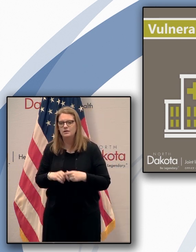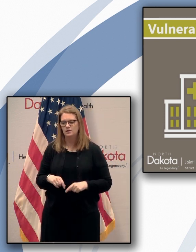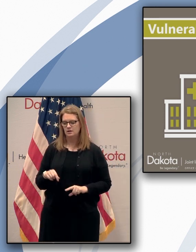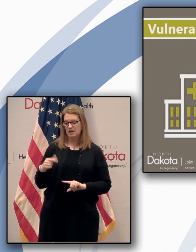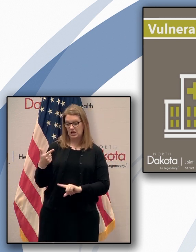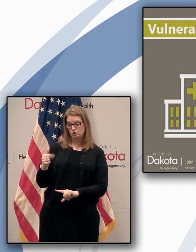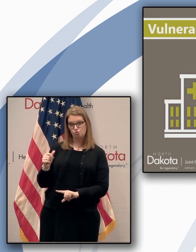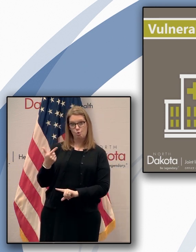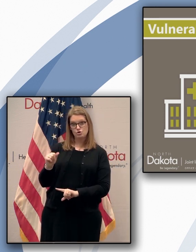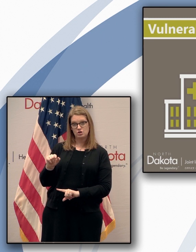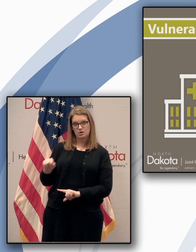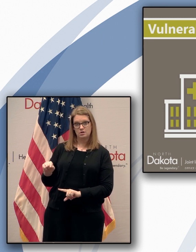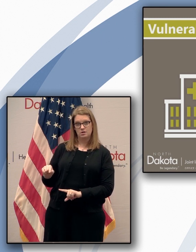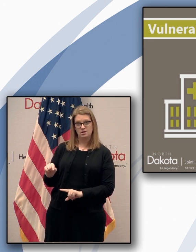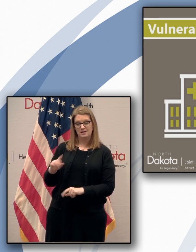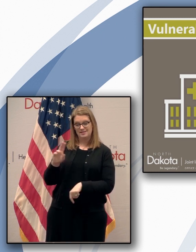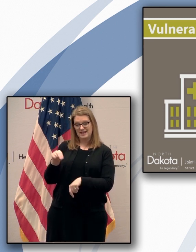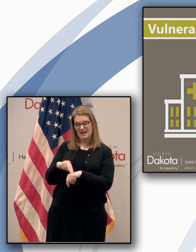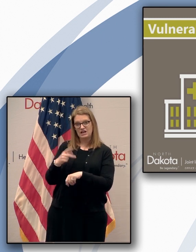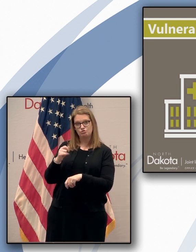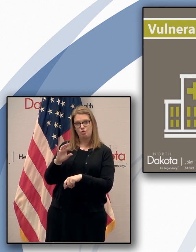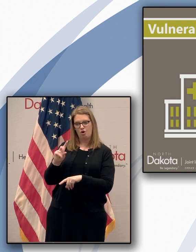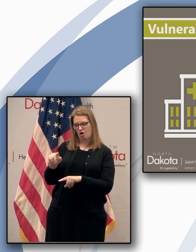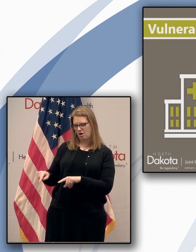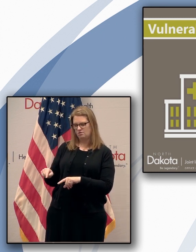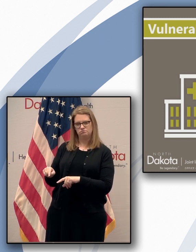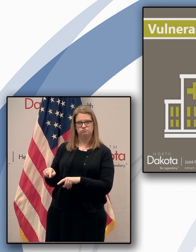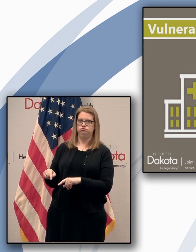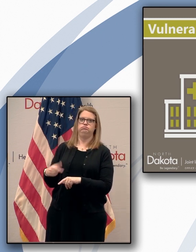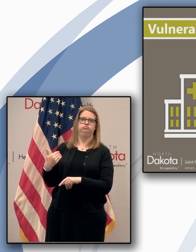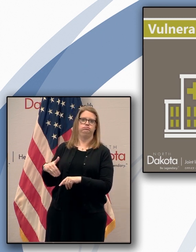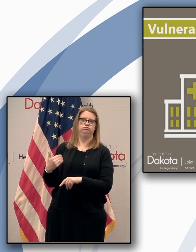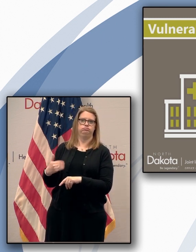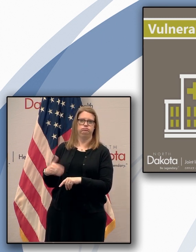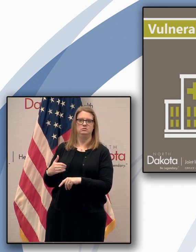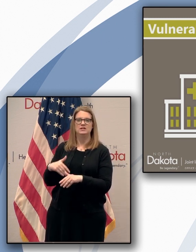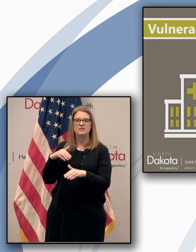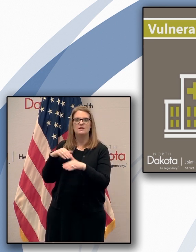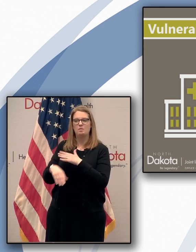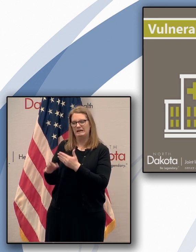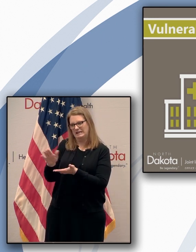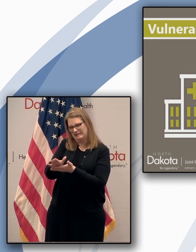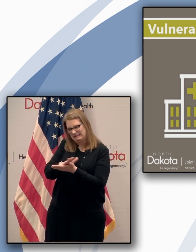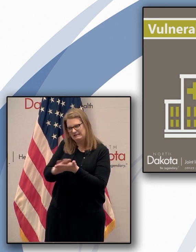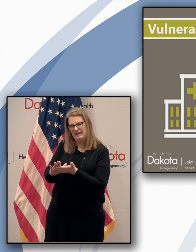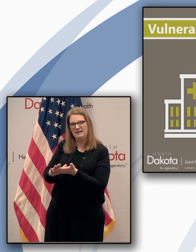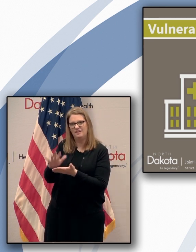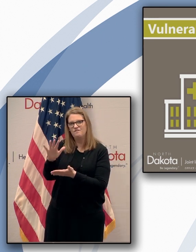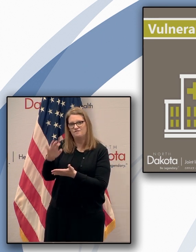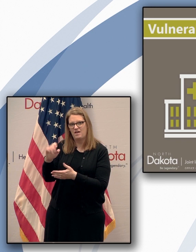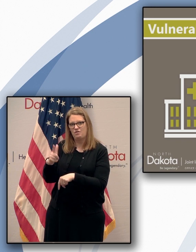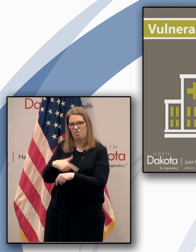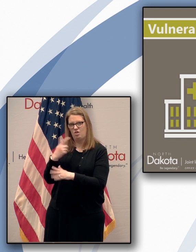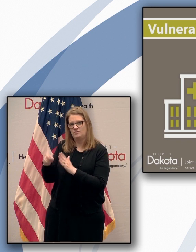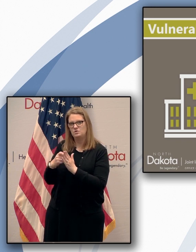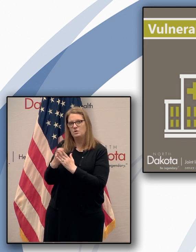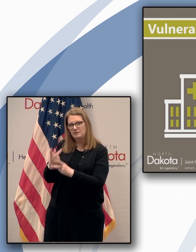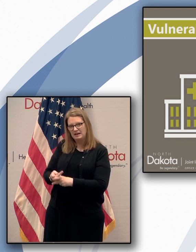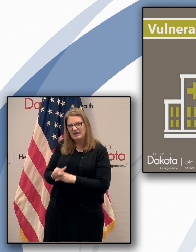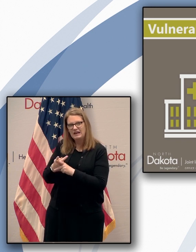National Guard has proactively cleaned over 500 long-term care facilities to assist